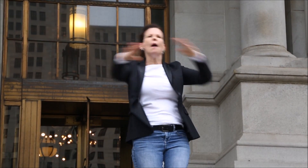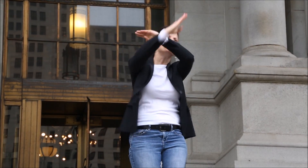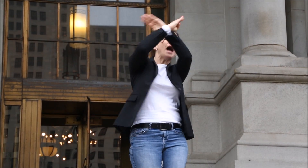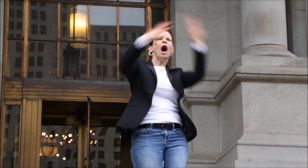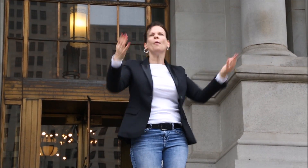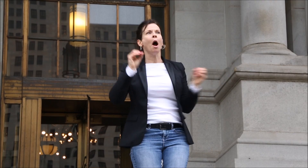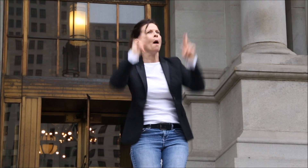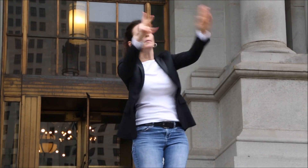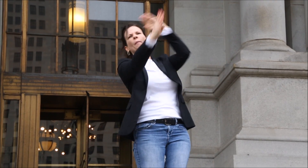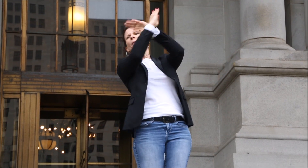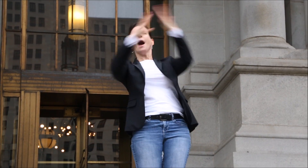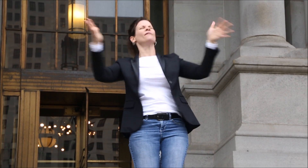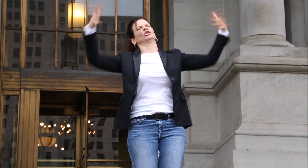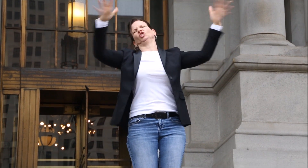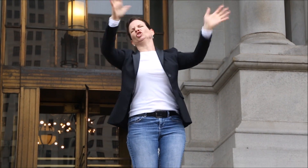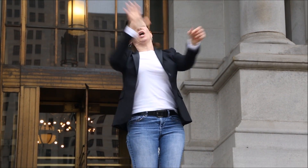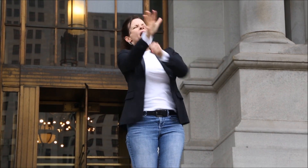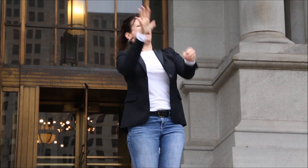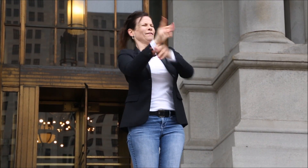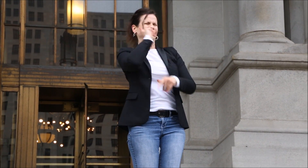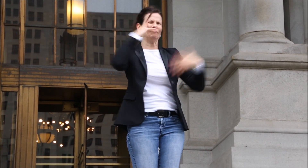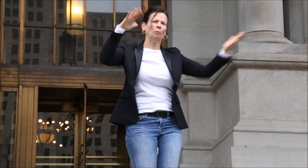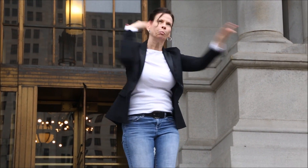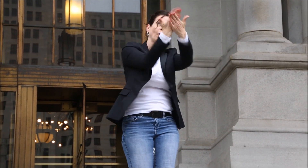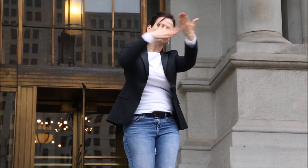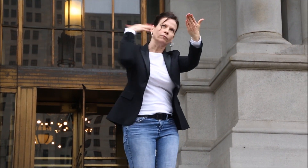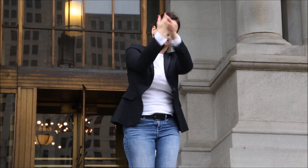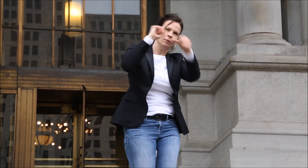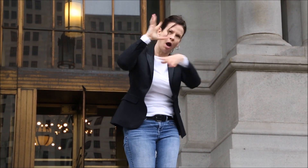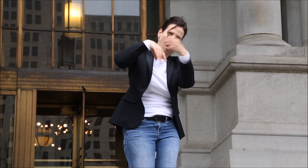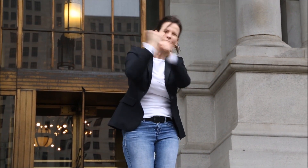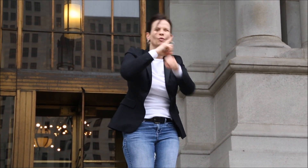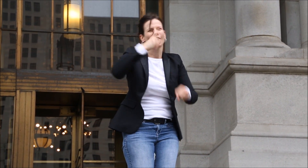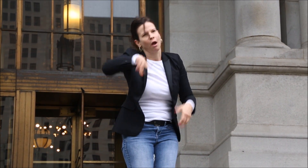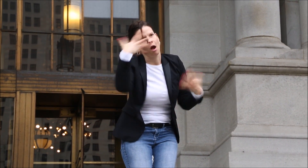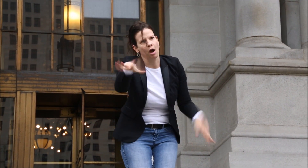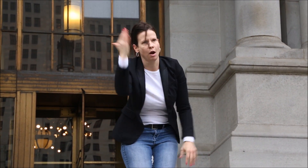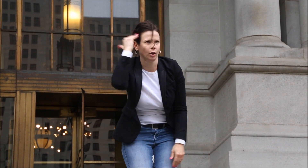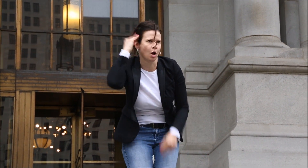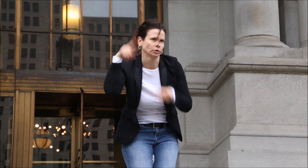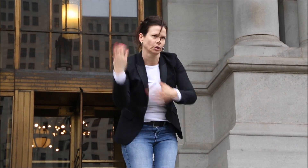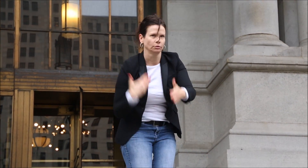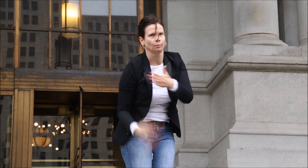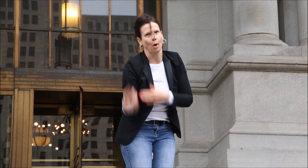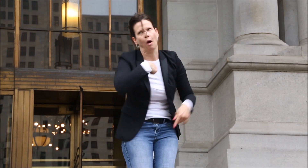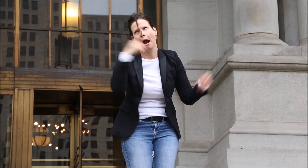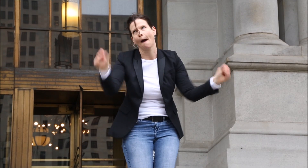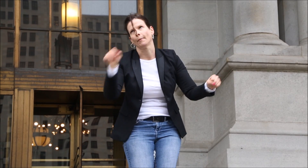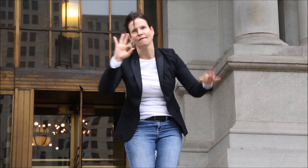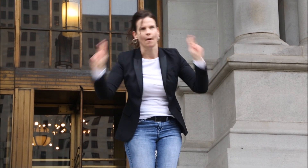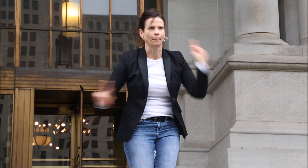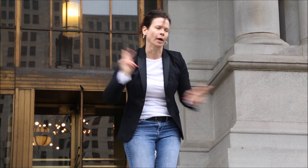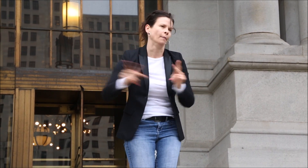we left, we decided we need more. We weren't satisfied with us. So we set up the deaf grassroots movement to spread it through all